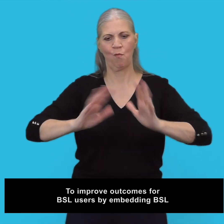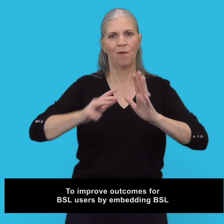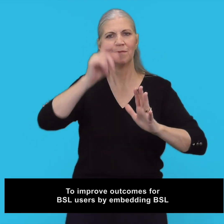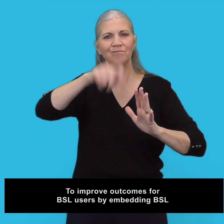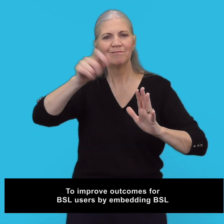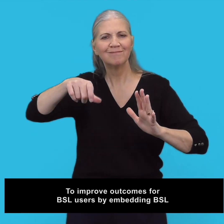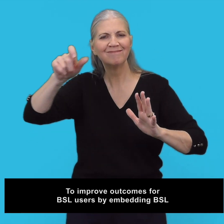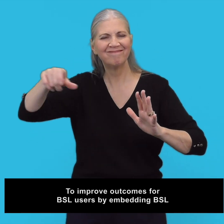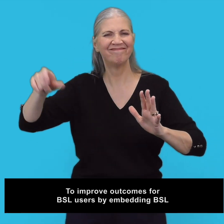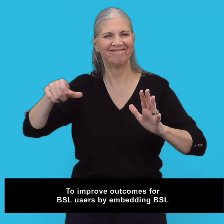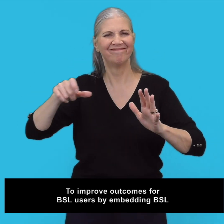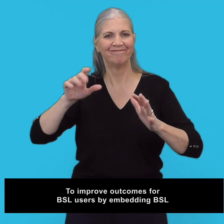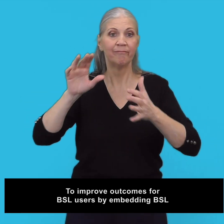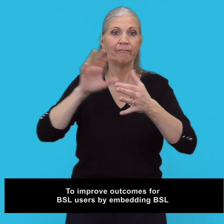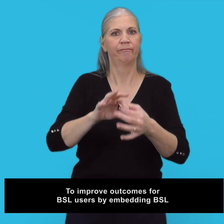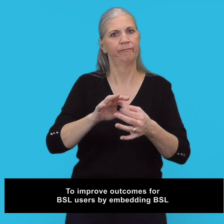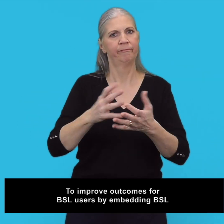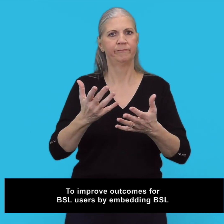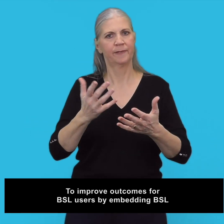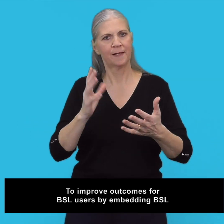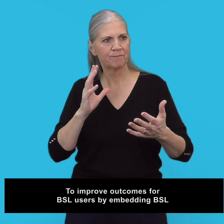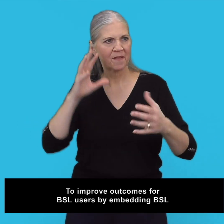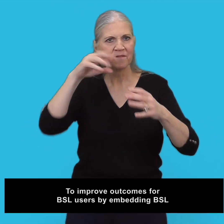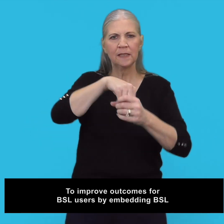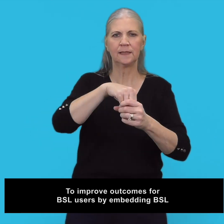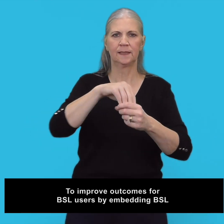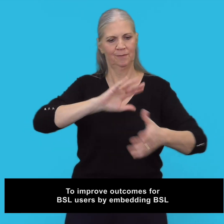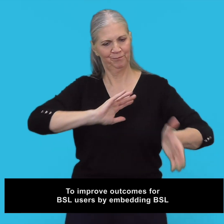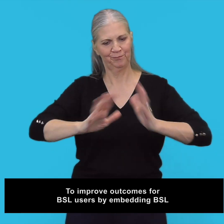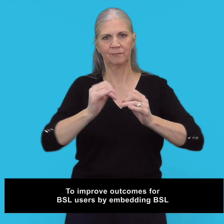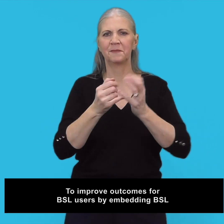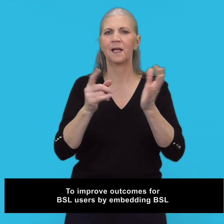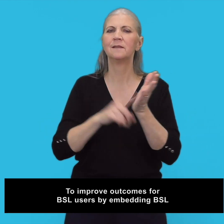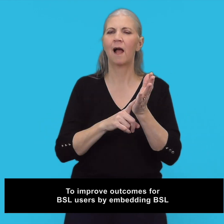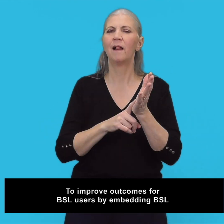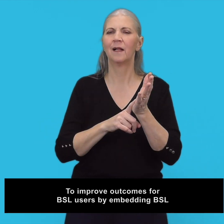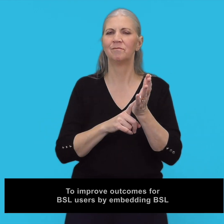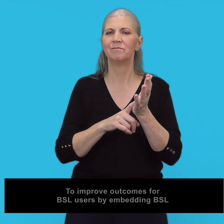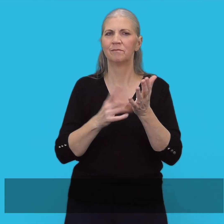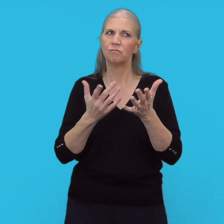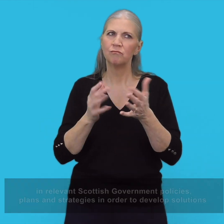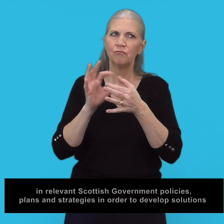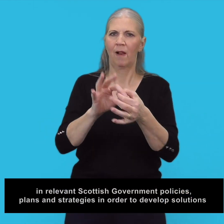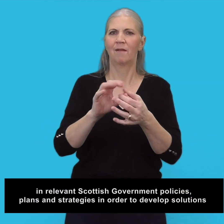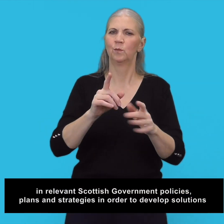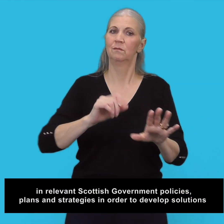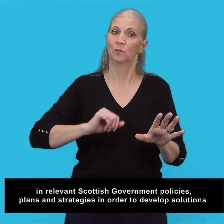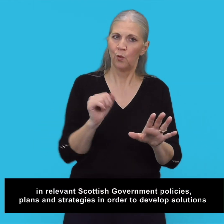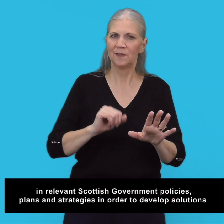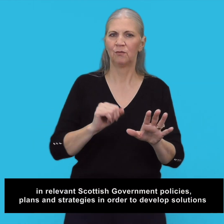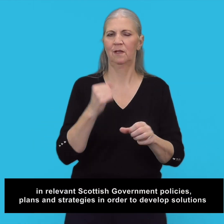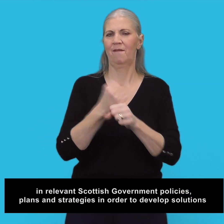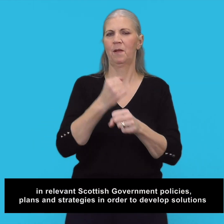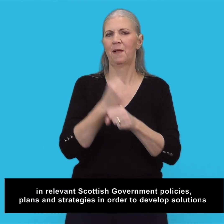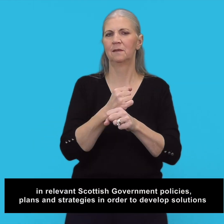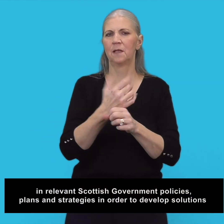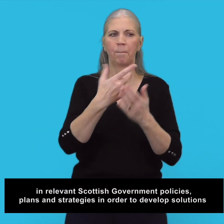BSL in relevant Scottish Government policies, plans and strategies in order to